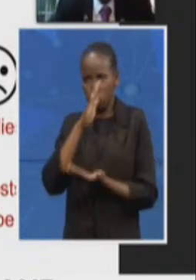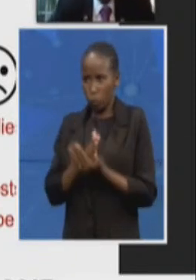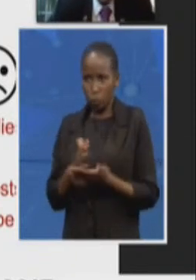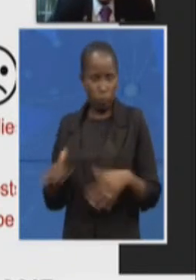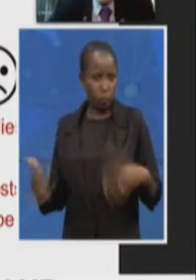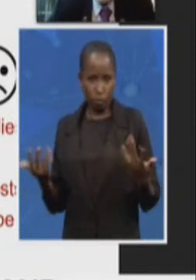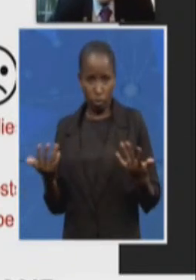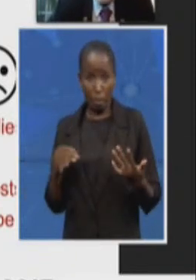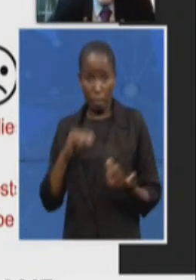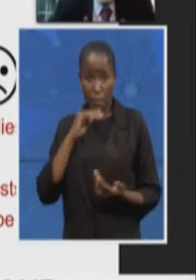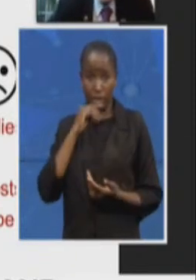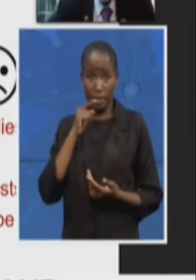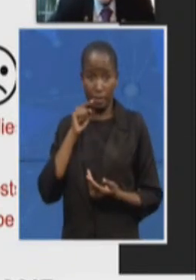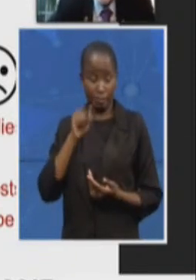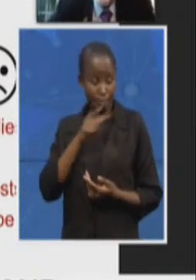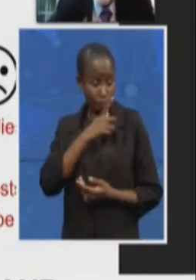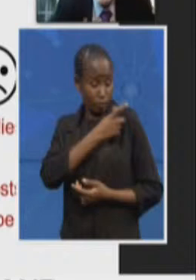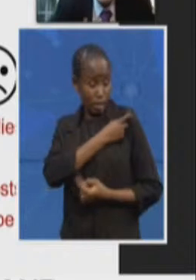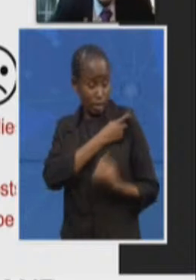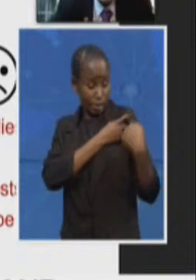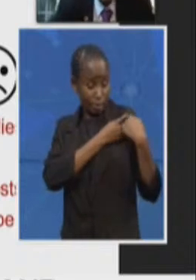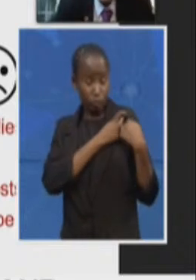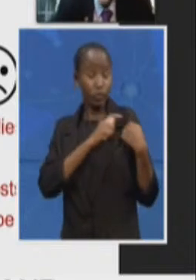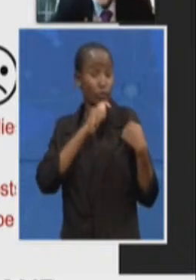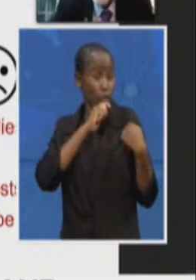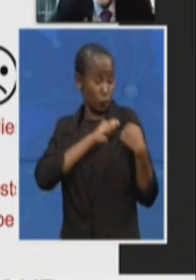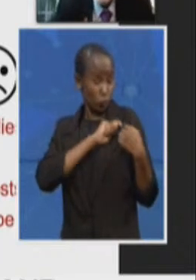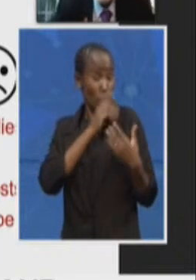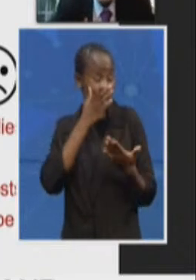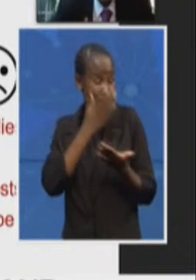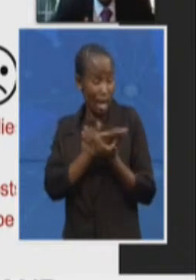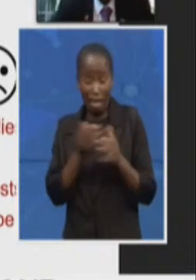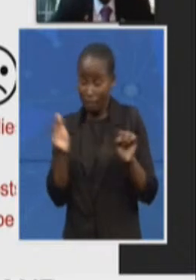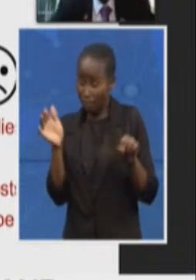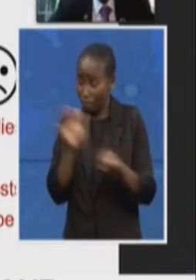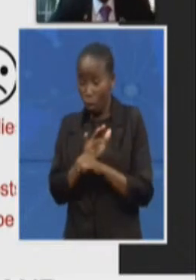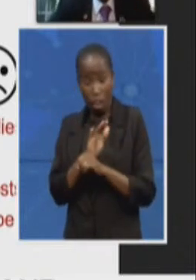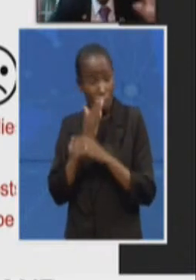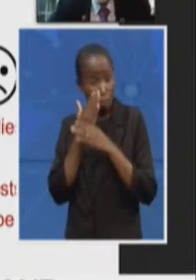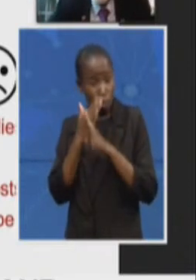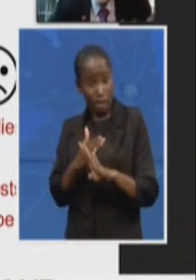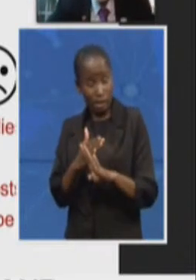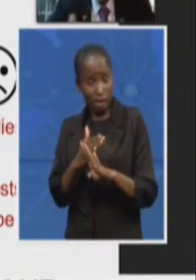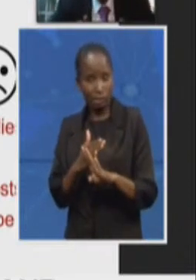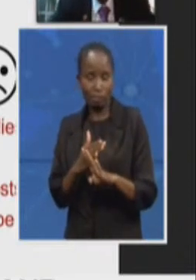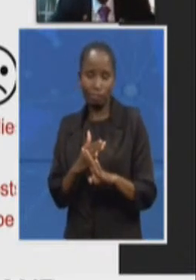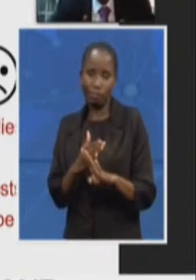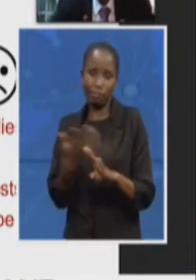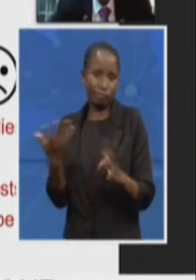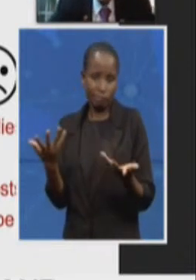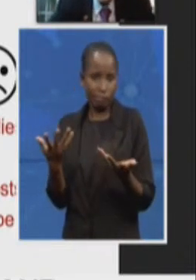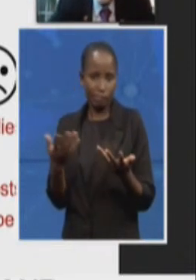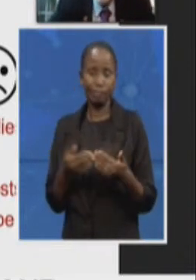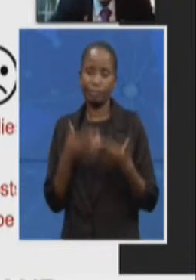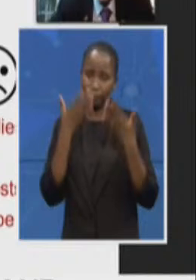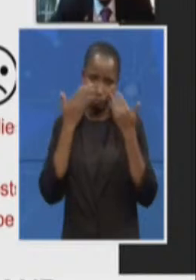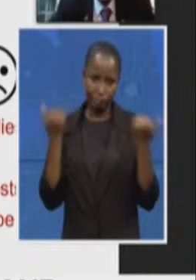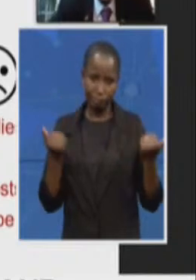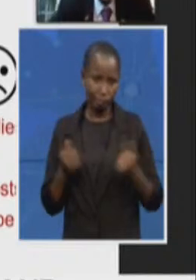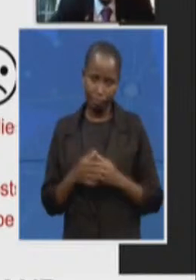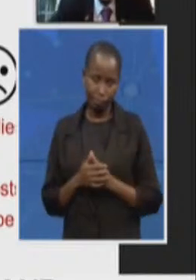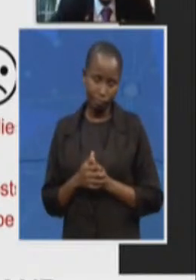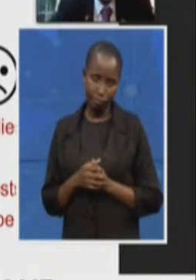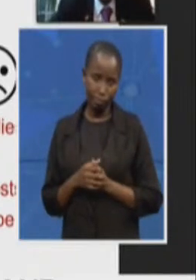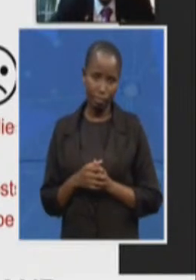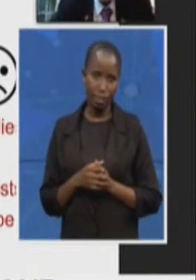against this new variant. And there's some evidence, preliminary as it is, that we can see that the mutations